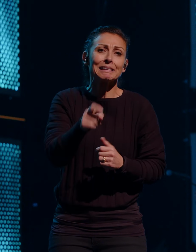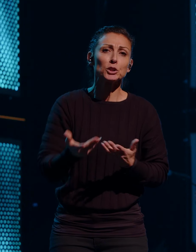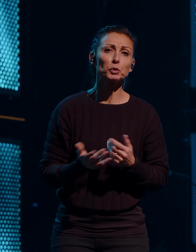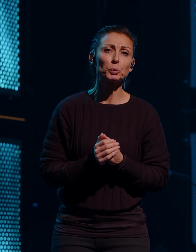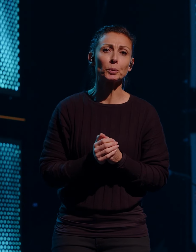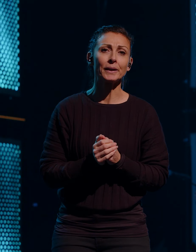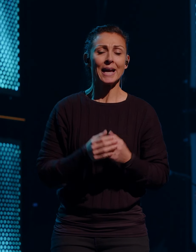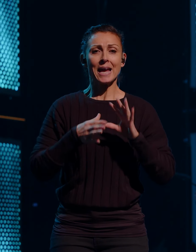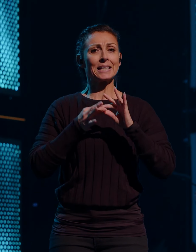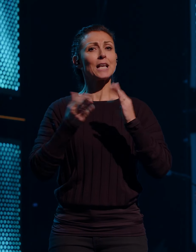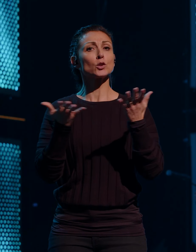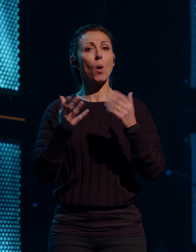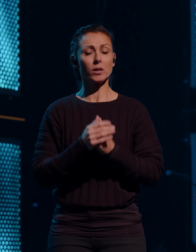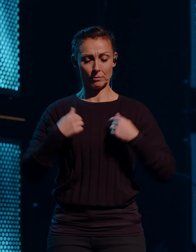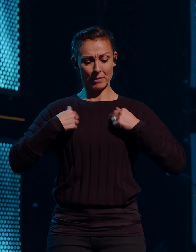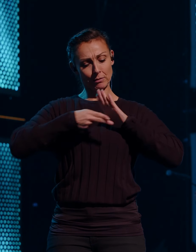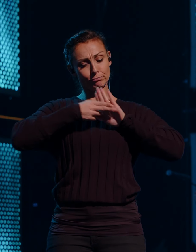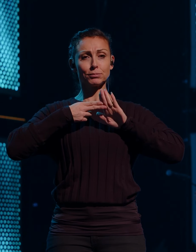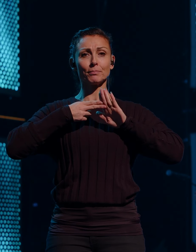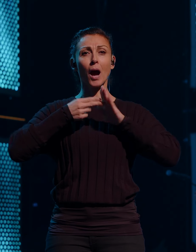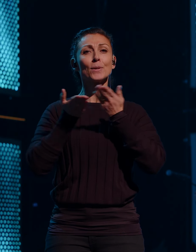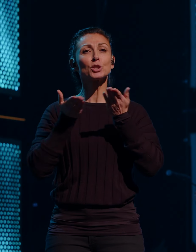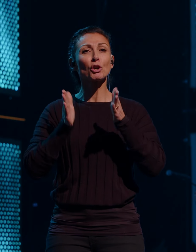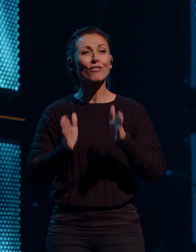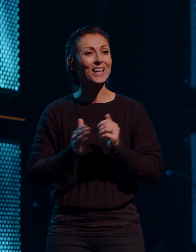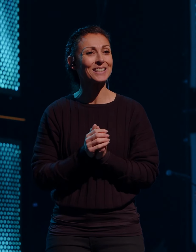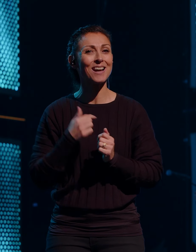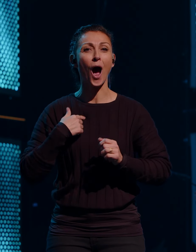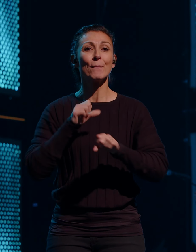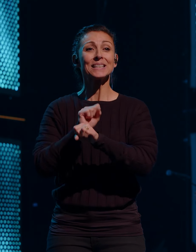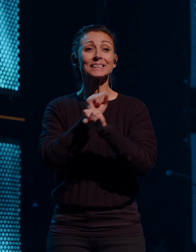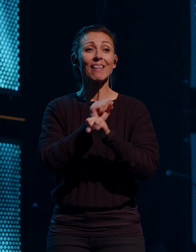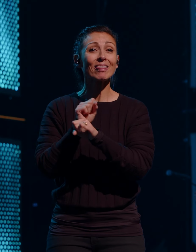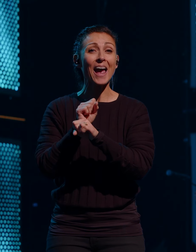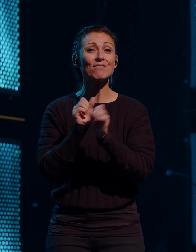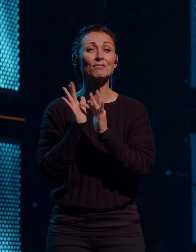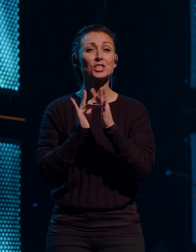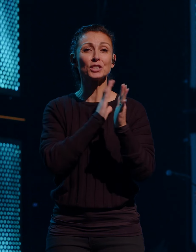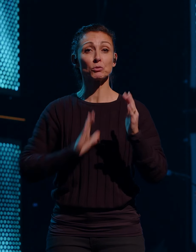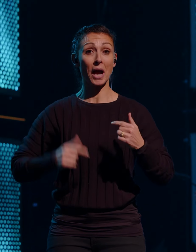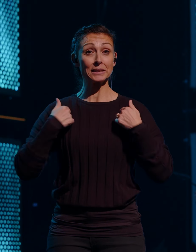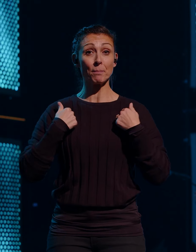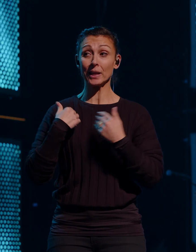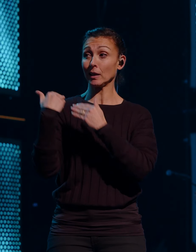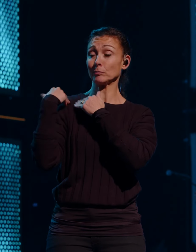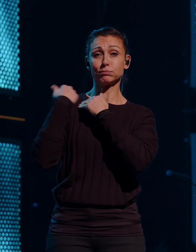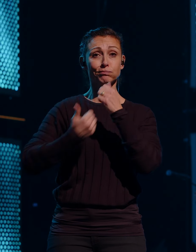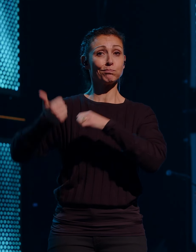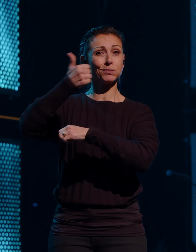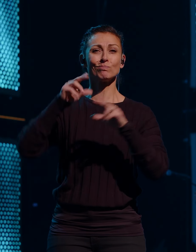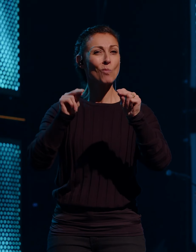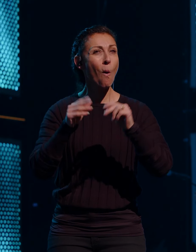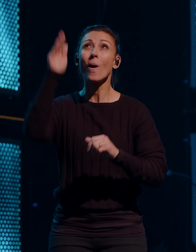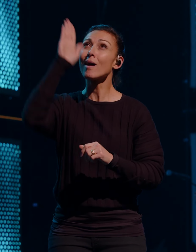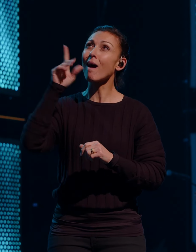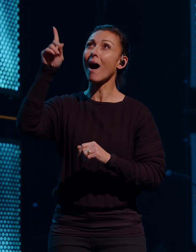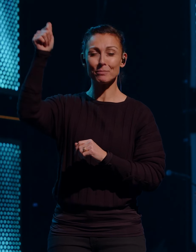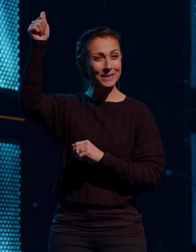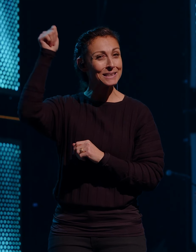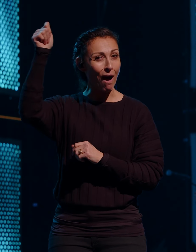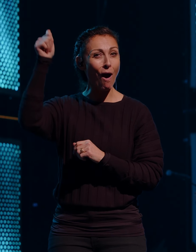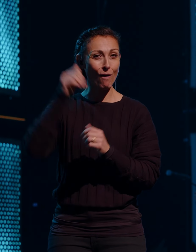them. He says, I'm a servant. I'm a slave of Christ. I'm not the one in charge. God's the one that's in charge. He's writing this letter to all